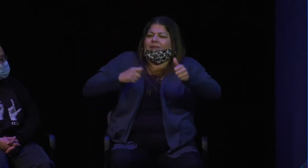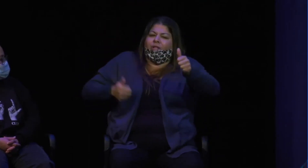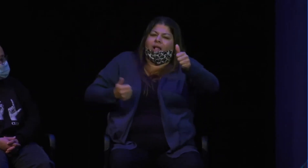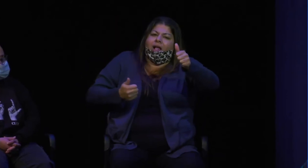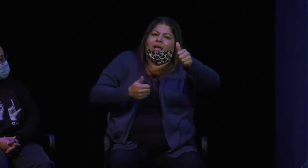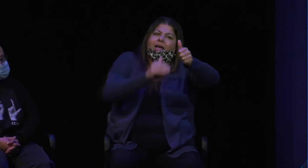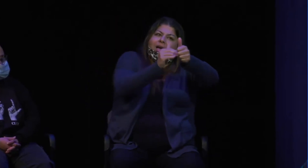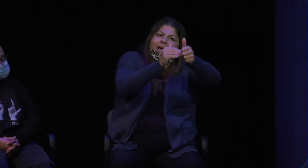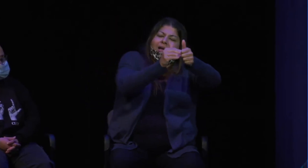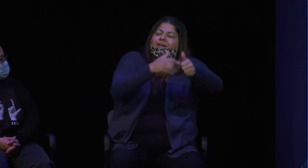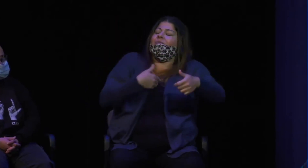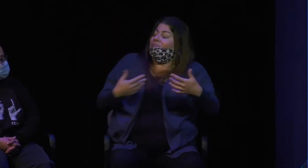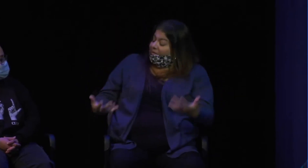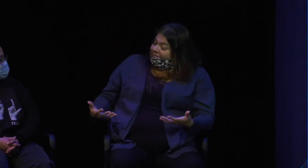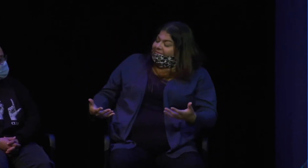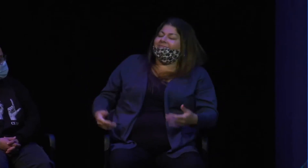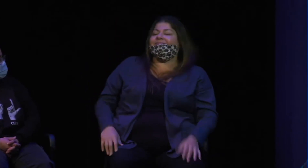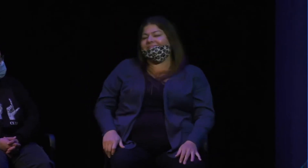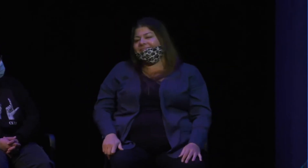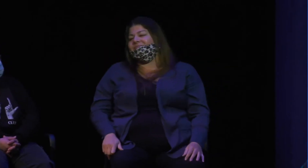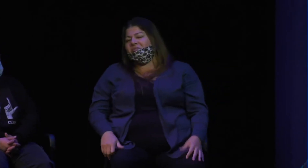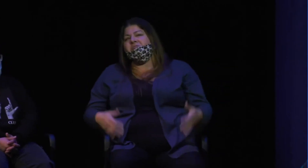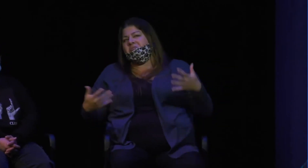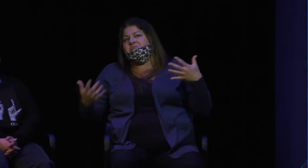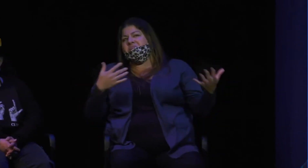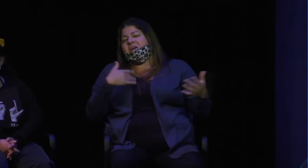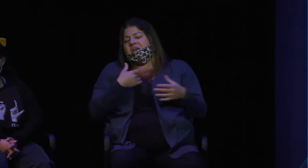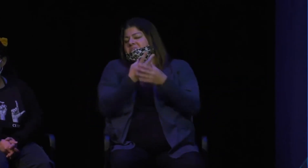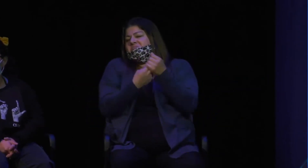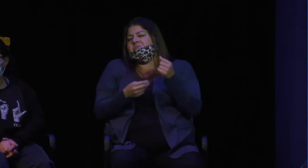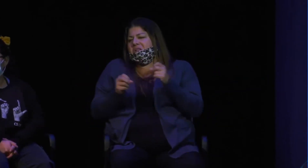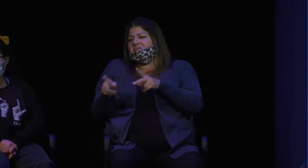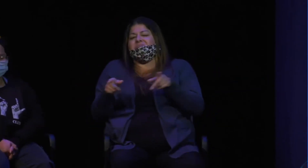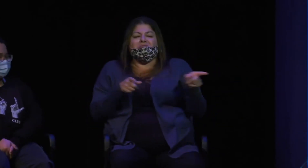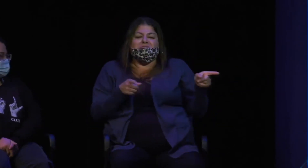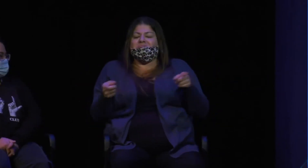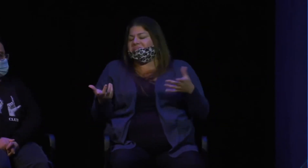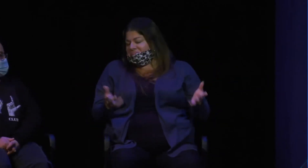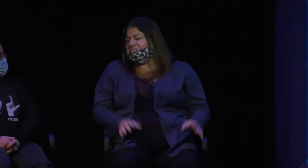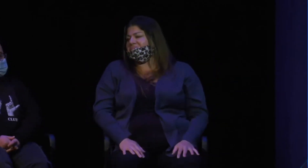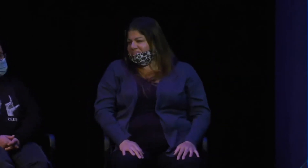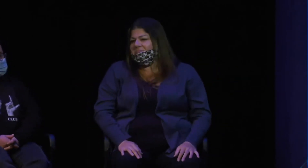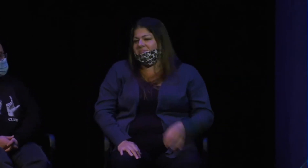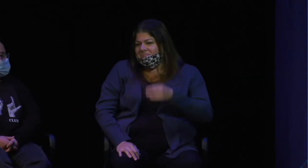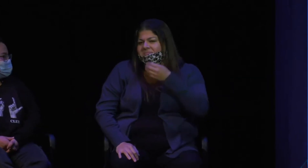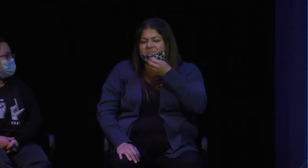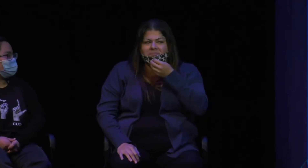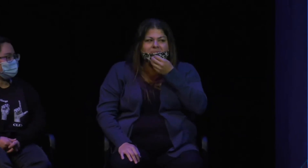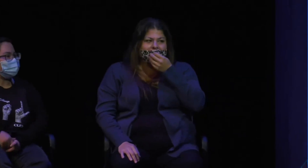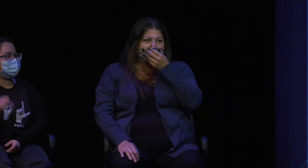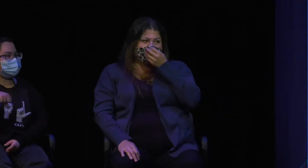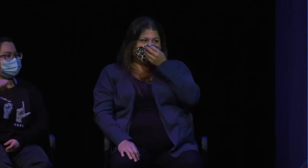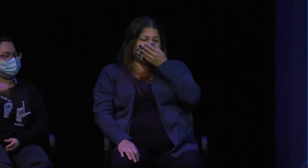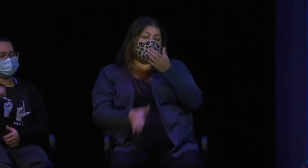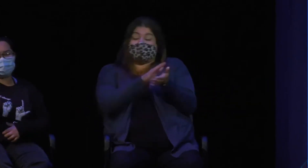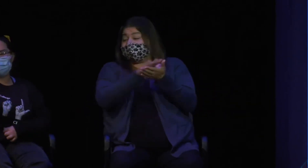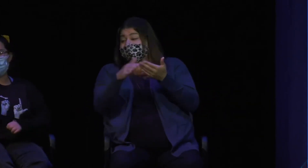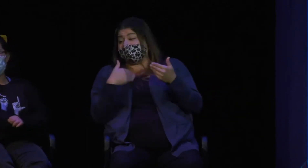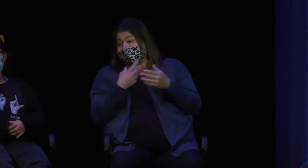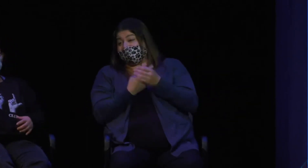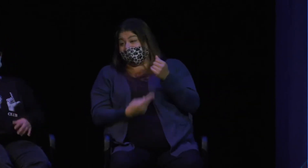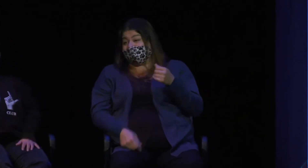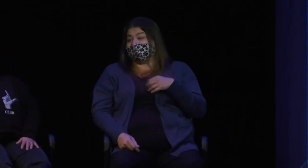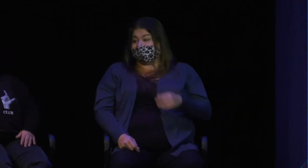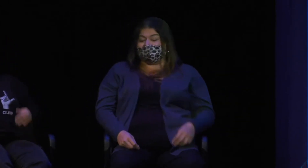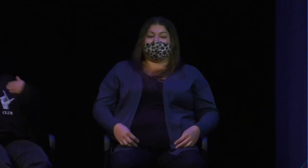walking, you can be calling my name, and I will not hear you. You'd have to run to catch up with me. So it is kind of nice to